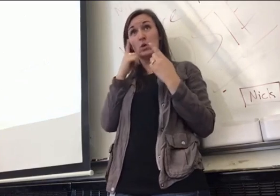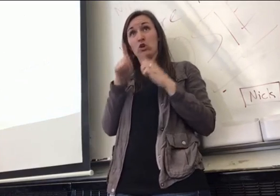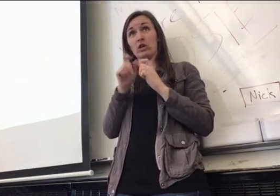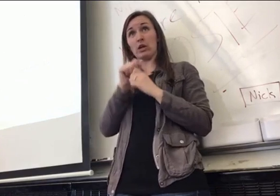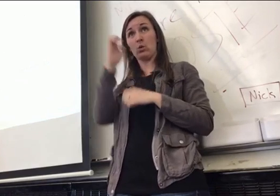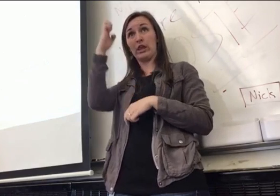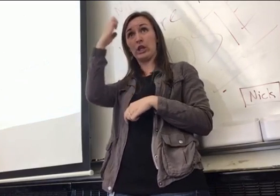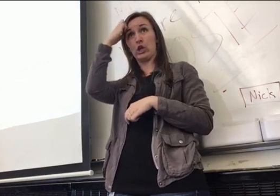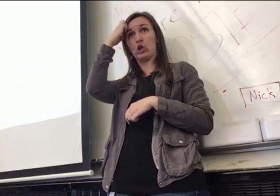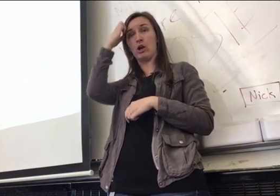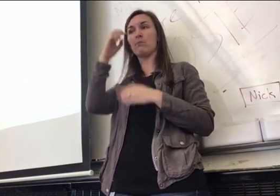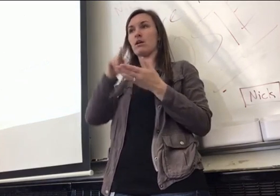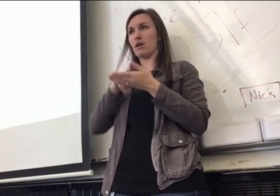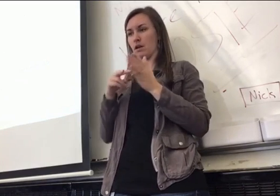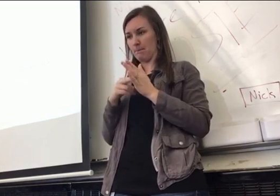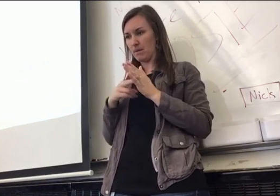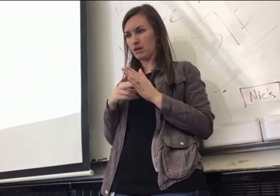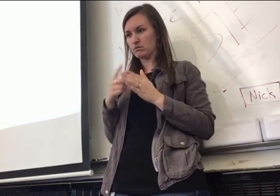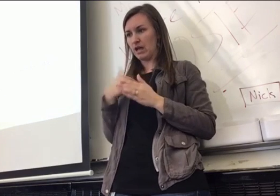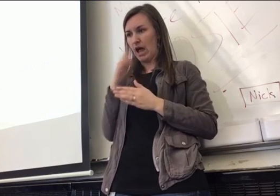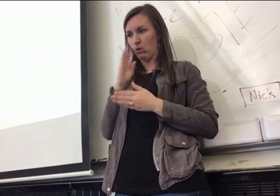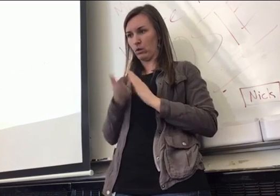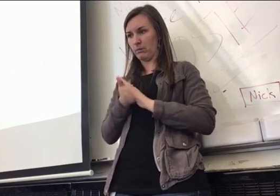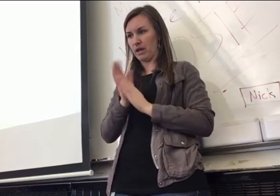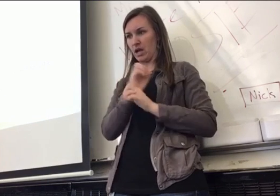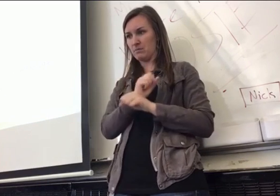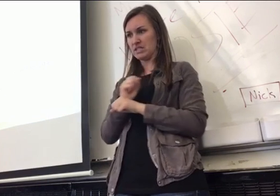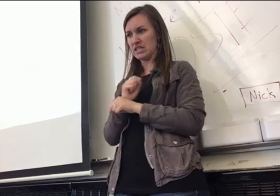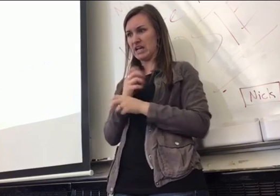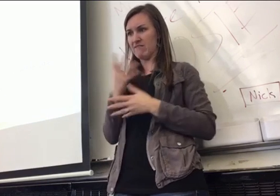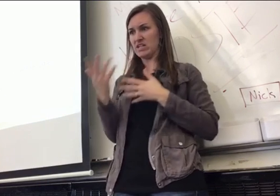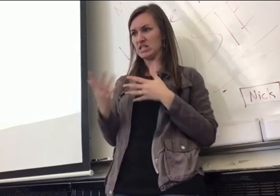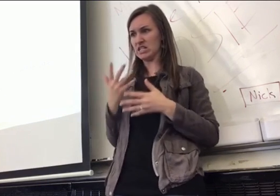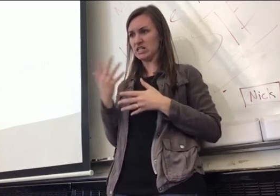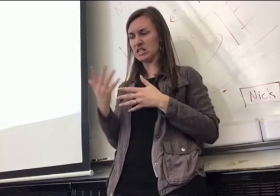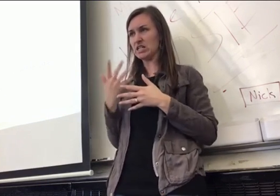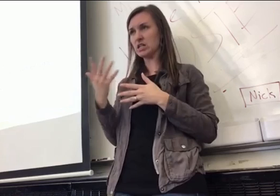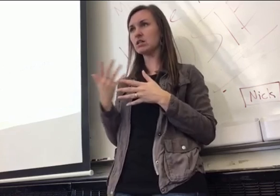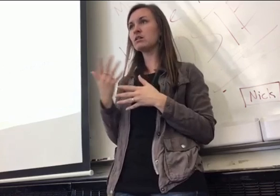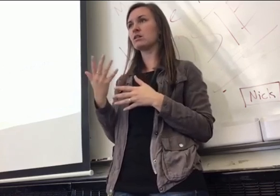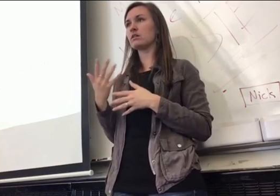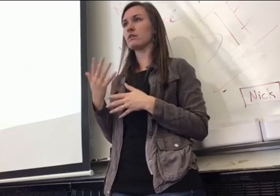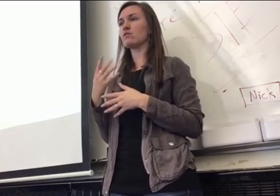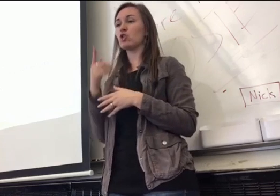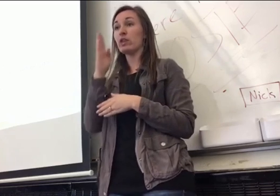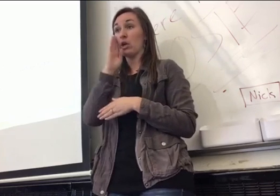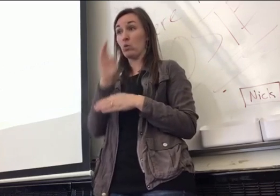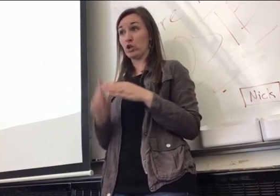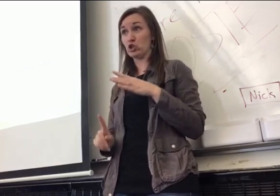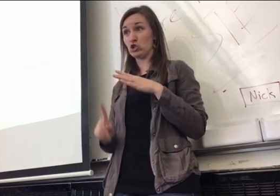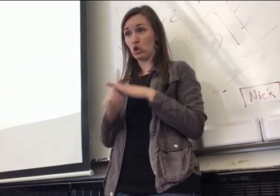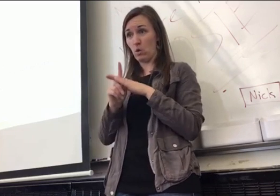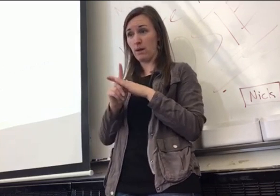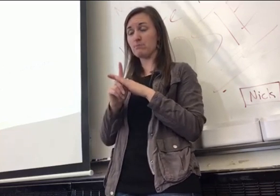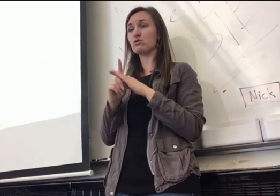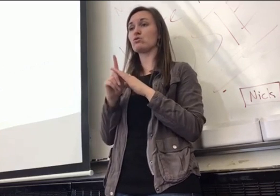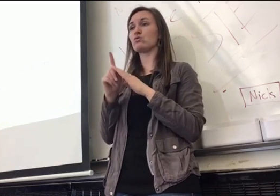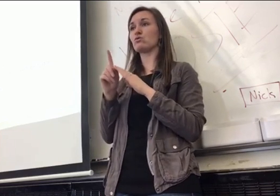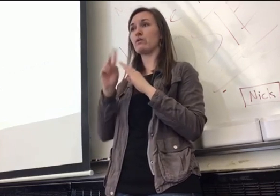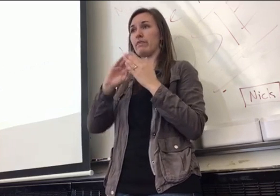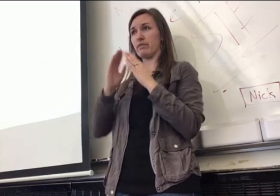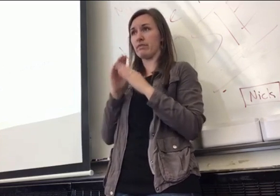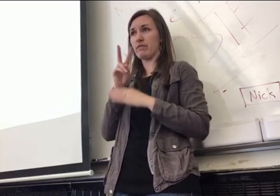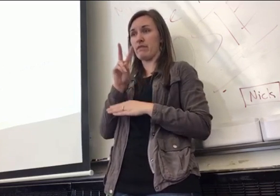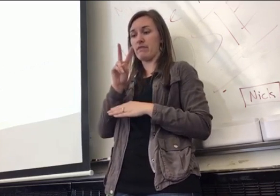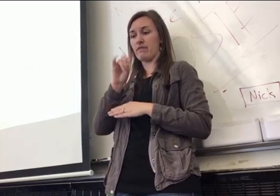the enslaved. Now, how they would get these people to come with them. So they would show up into the villages. They would then say, you are